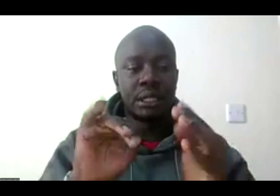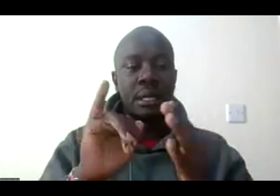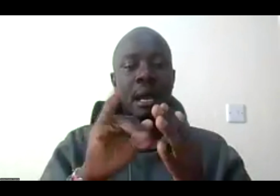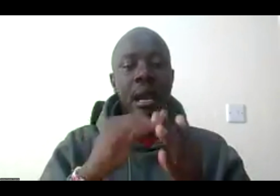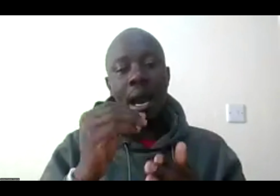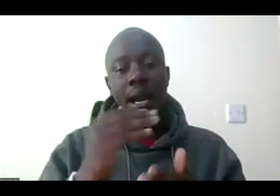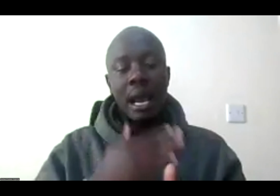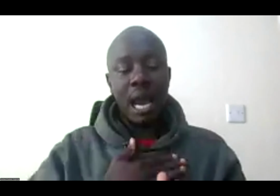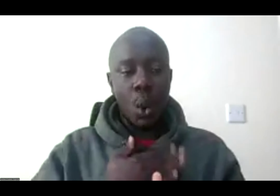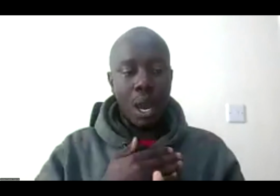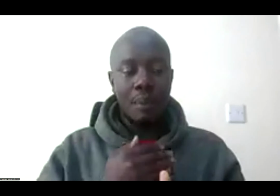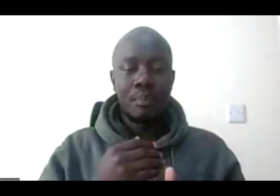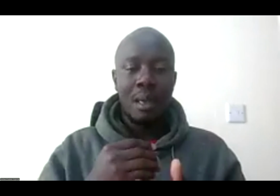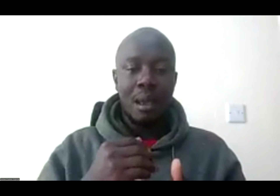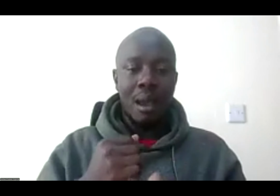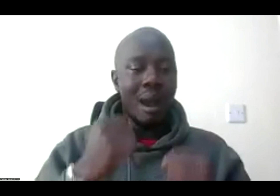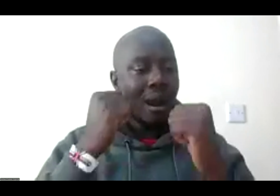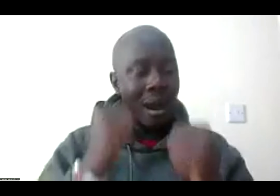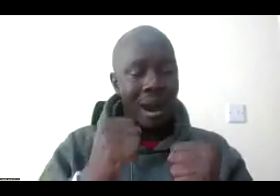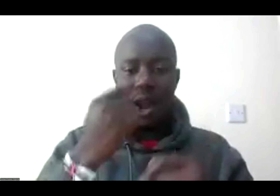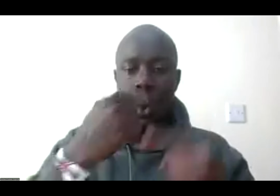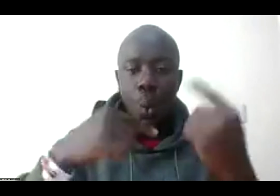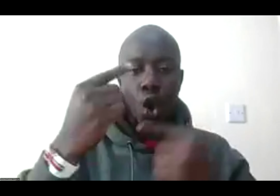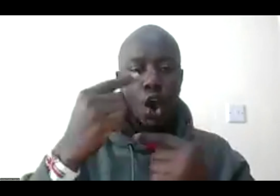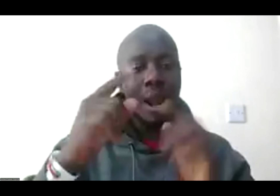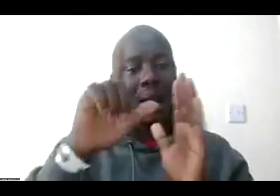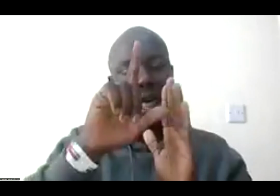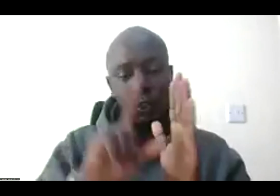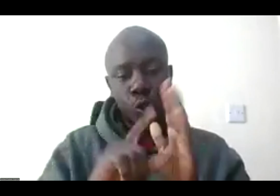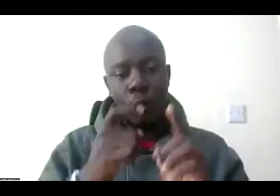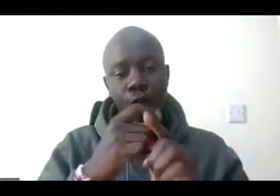So the methodology that we use, we can be able to share it